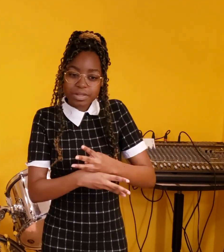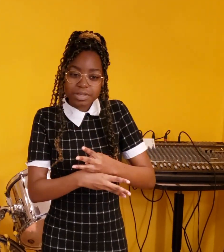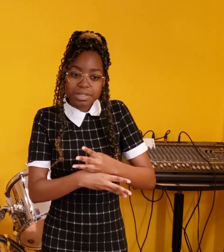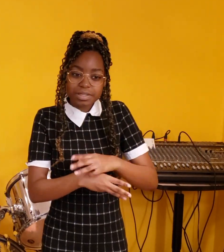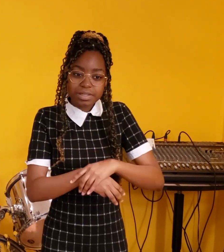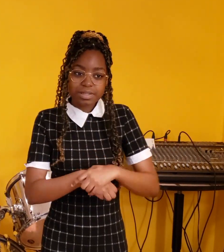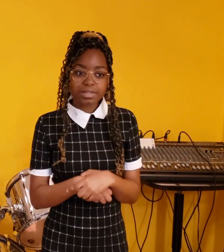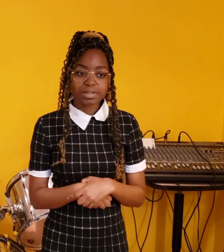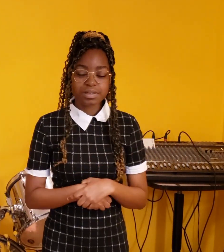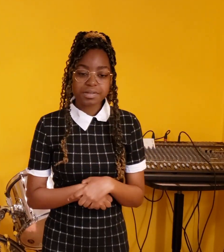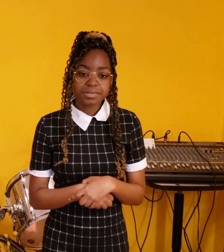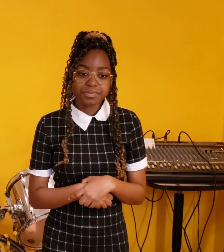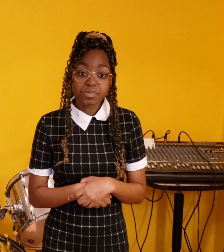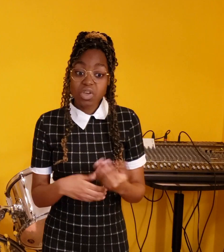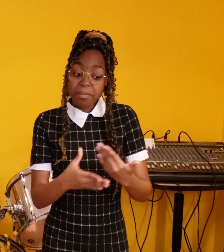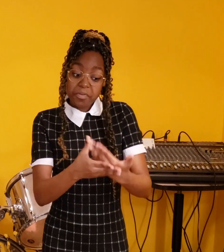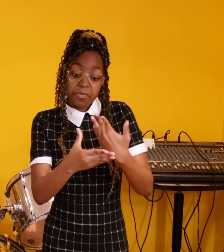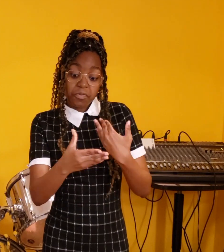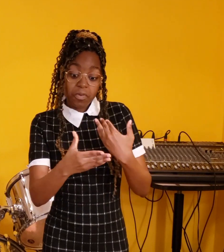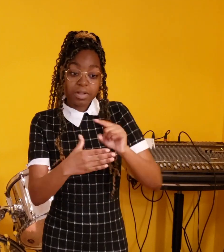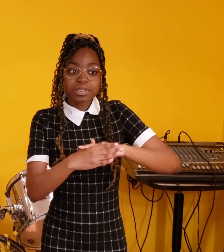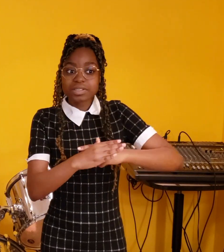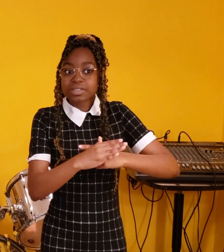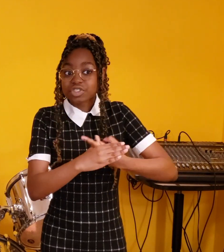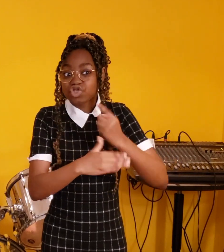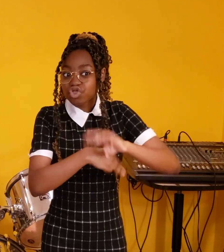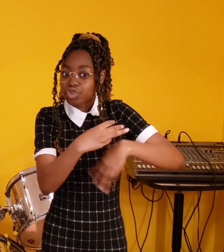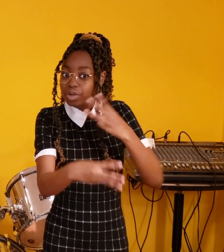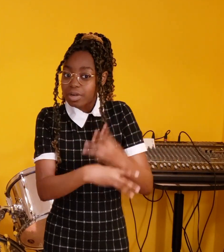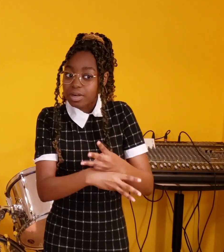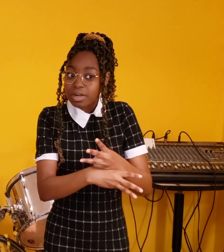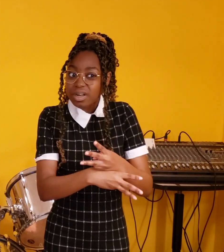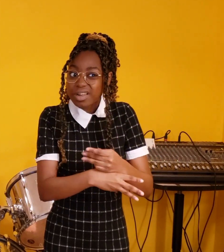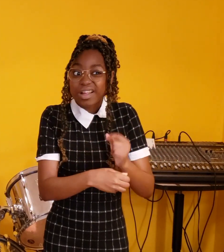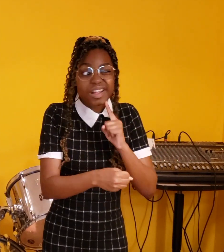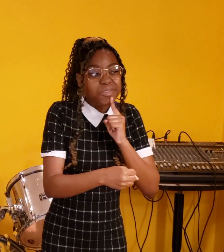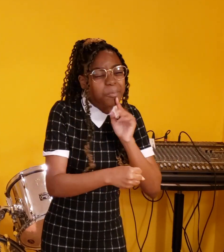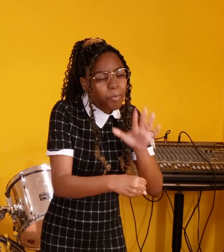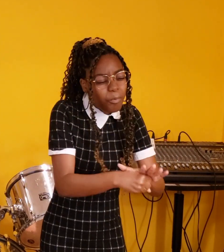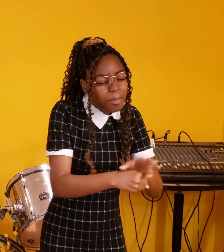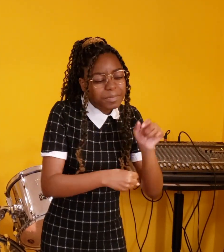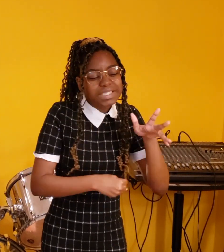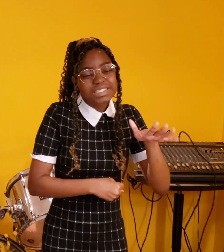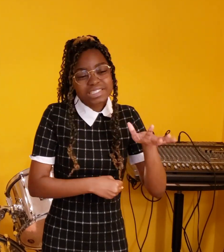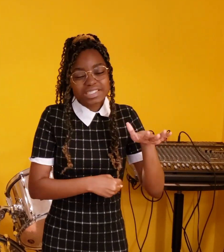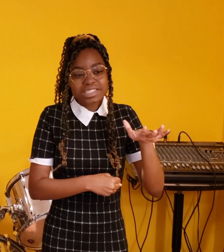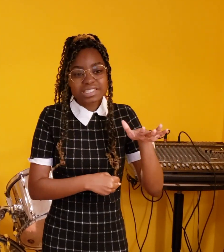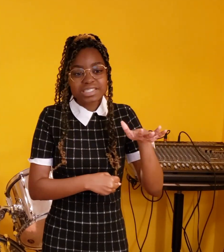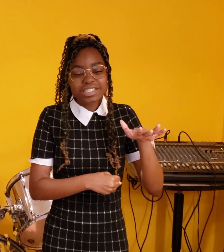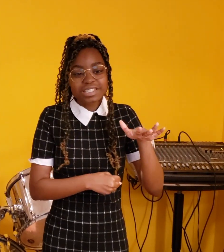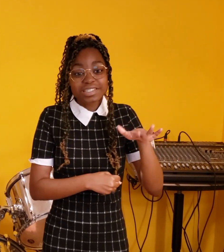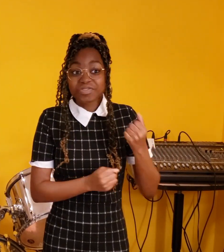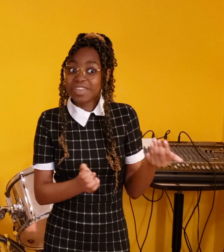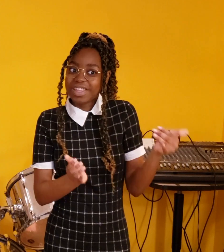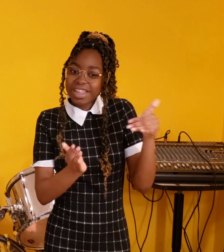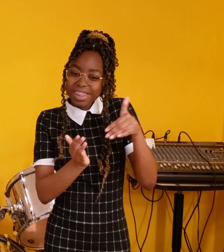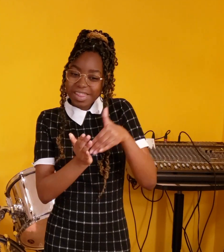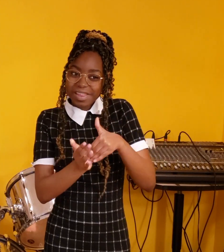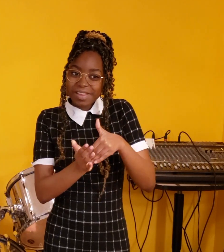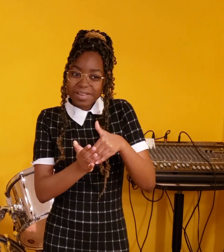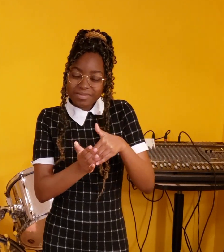See that? So before the foundation of the world, there was a covenant, there was a promise. Let me read it again.